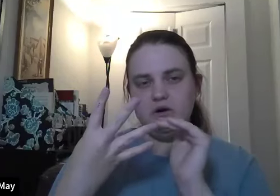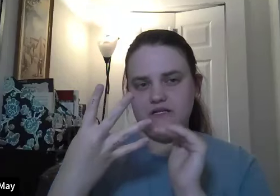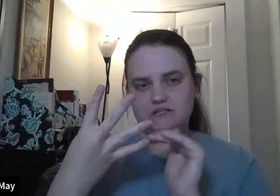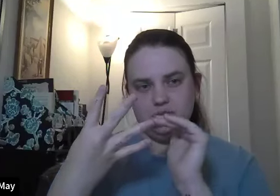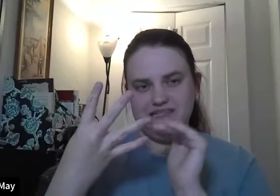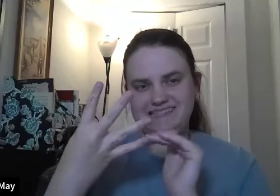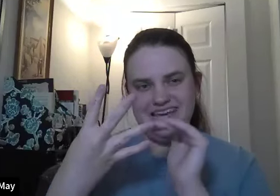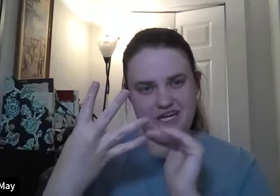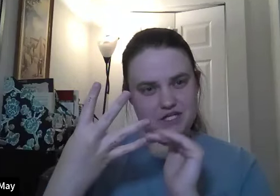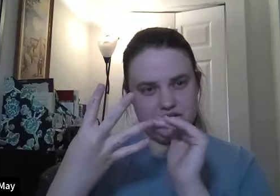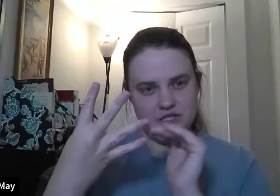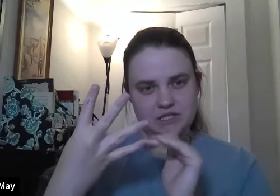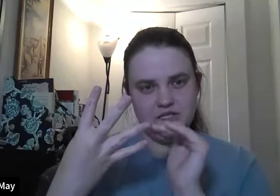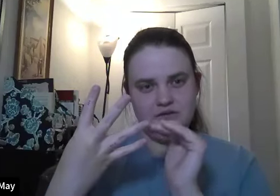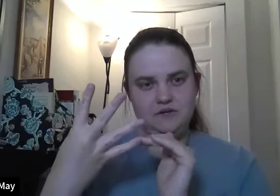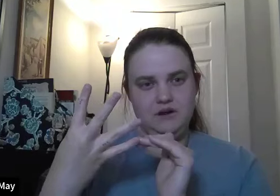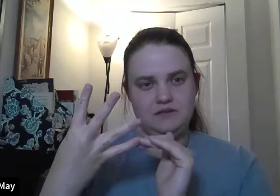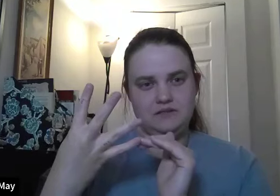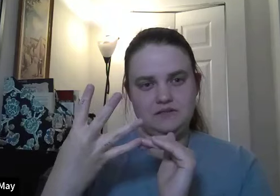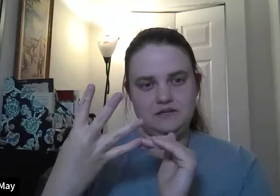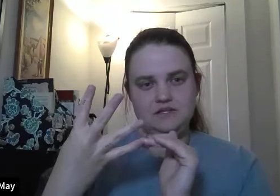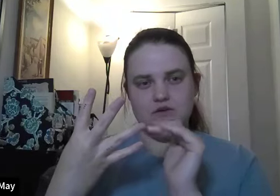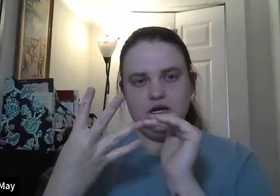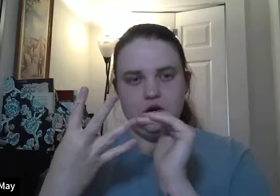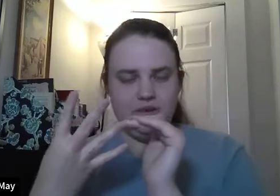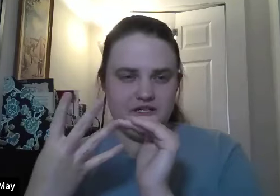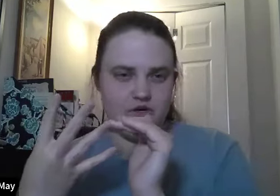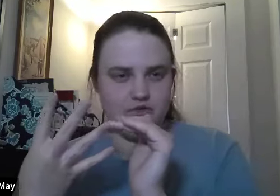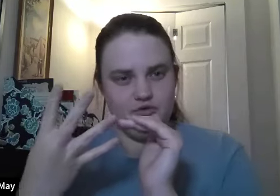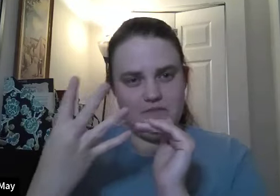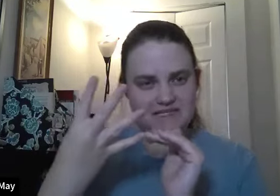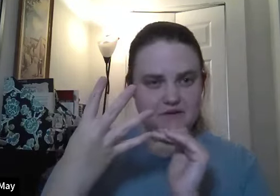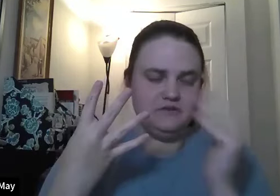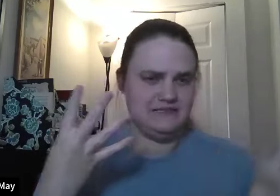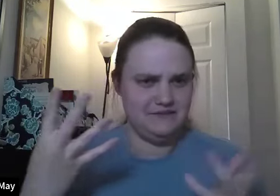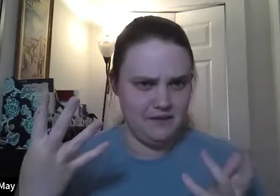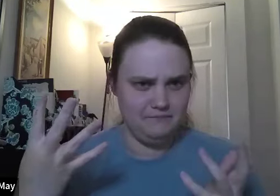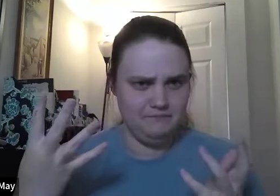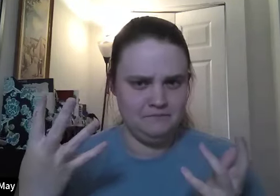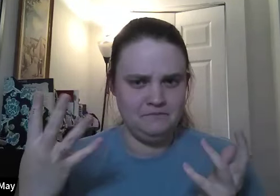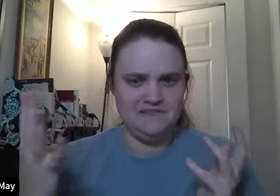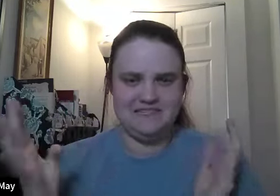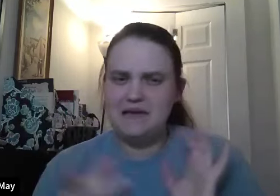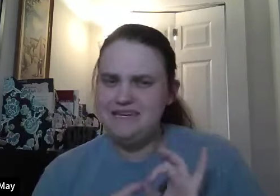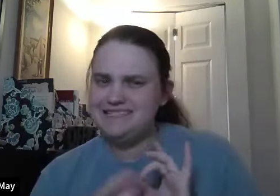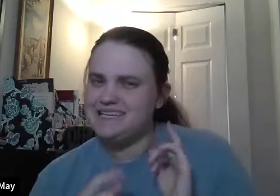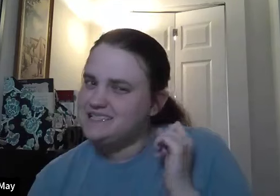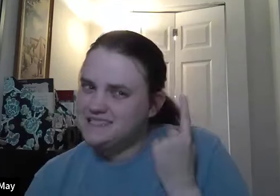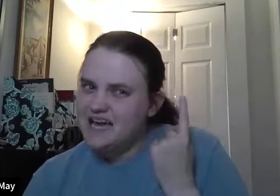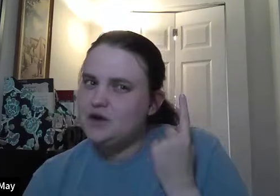already determines the age for you guys. So like knowing my daughter's older than my son or things like that. Does that make sense? I know